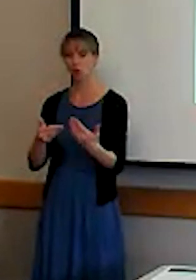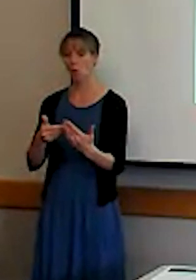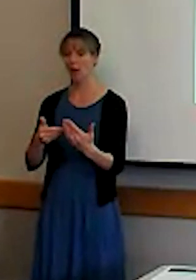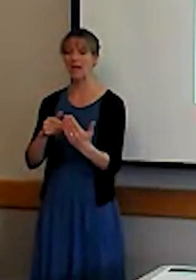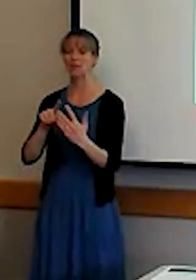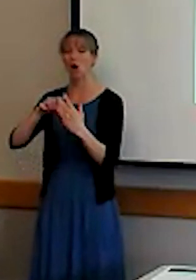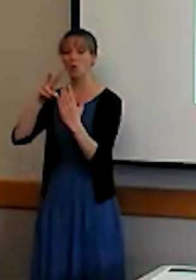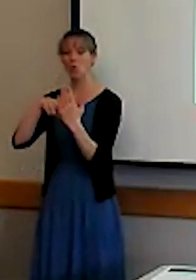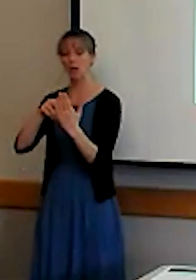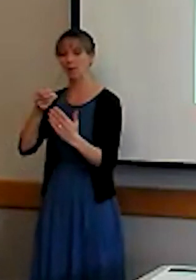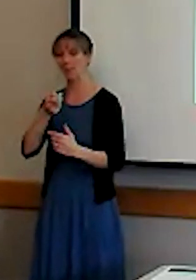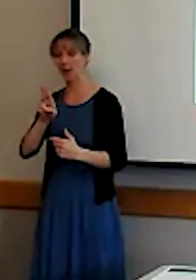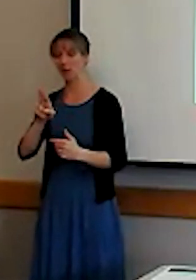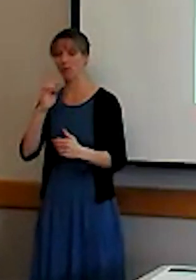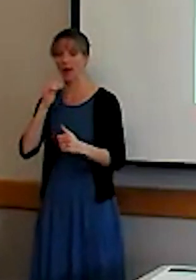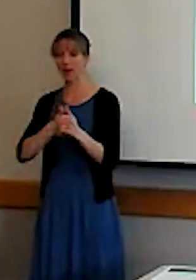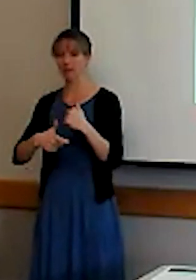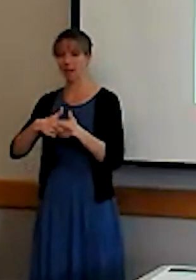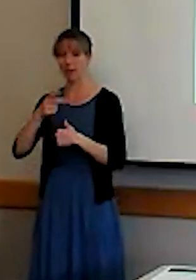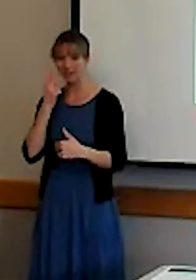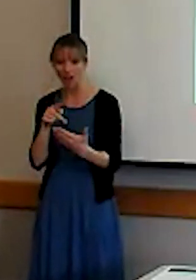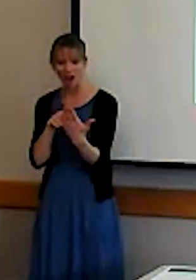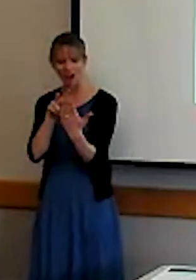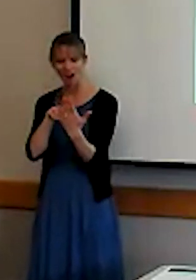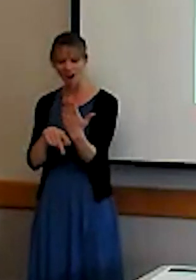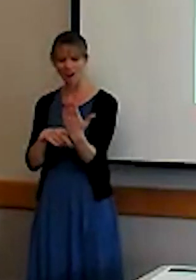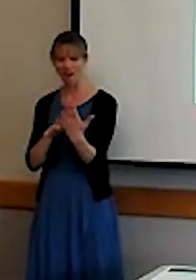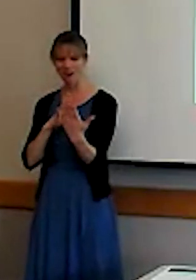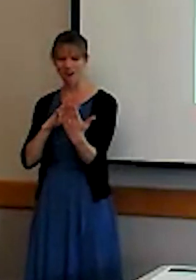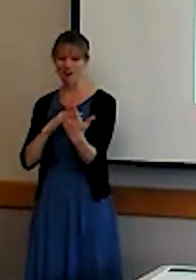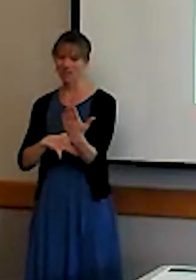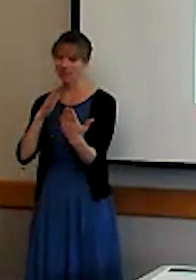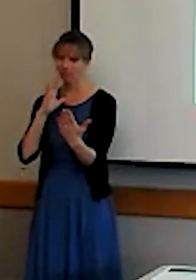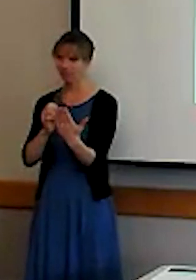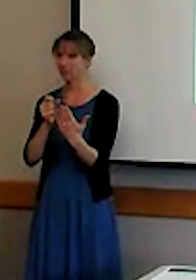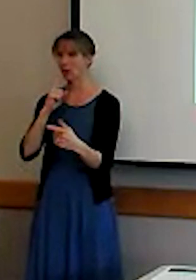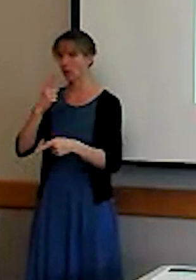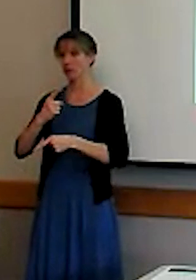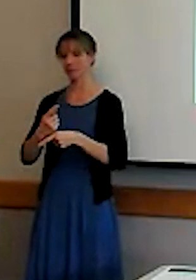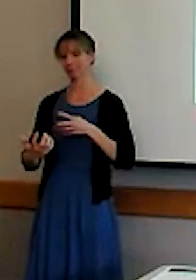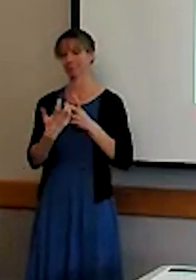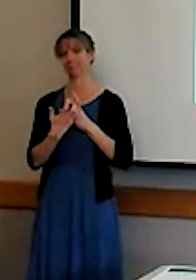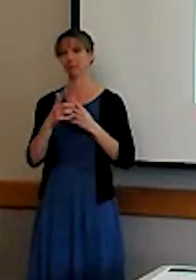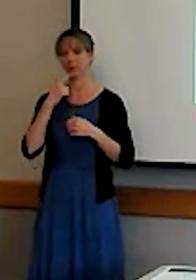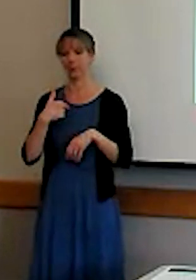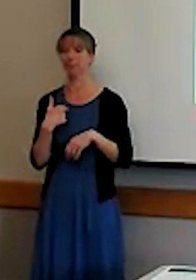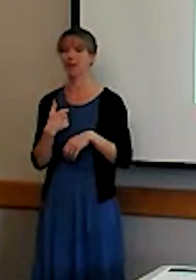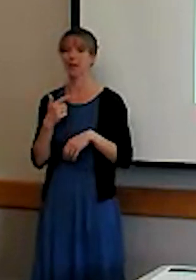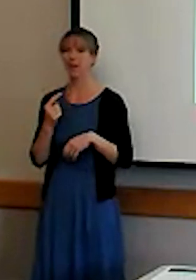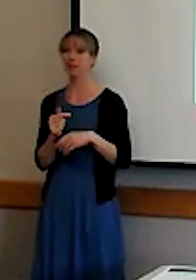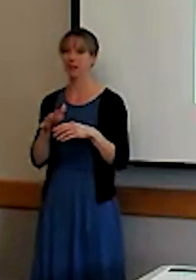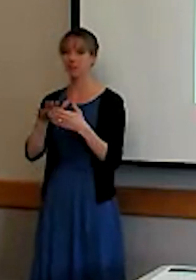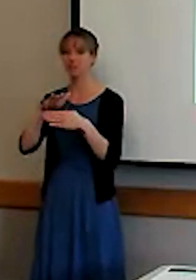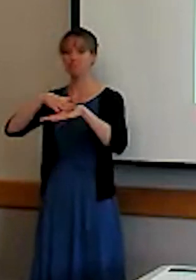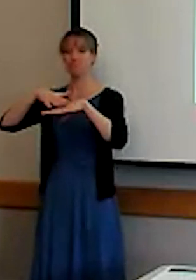and start reading out the menu at every call. And when I see things like that, I just know I'm in the right place. So that was a little